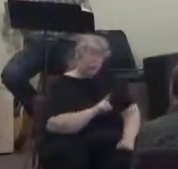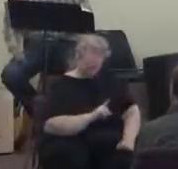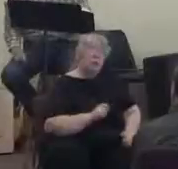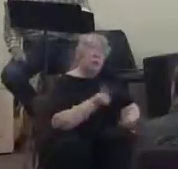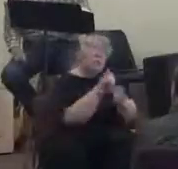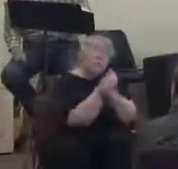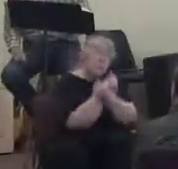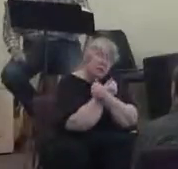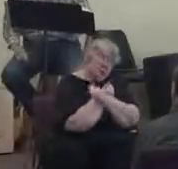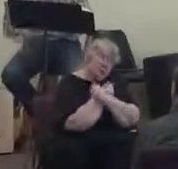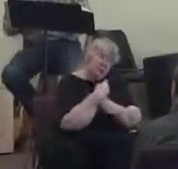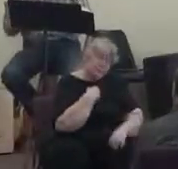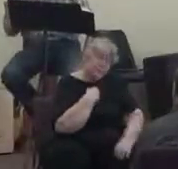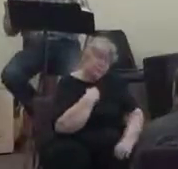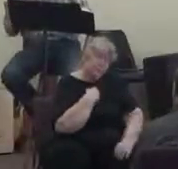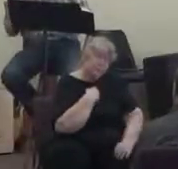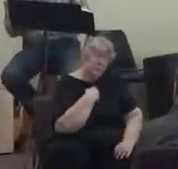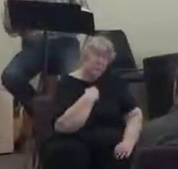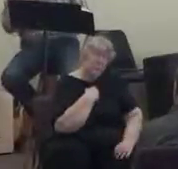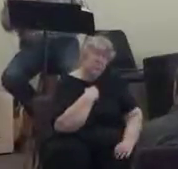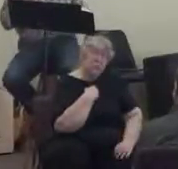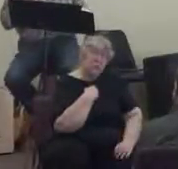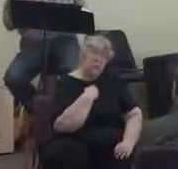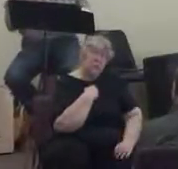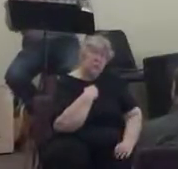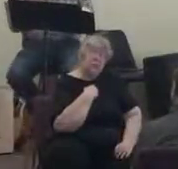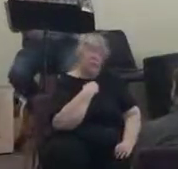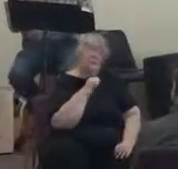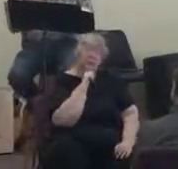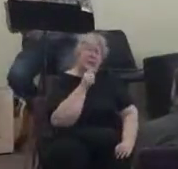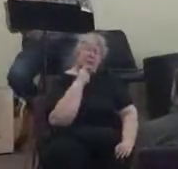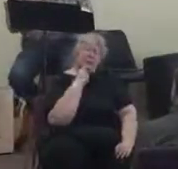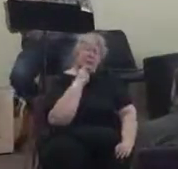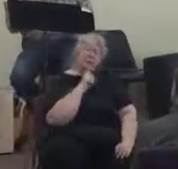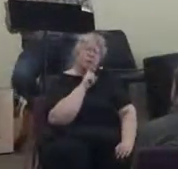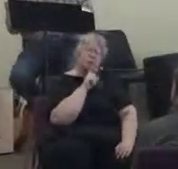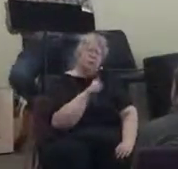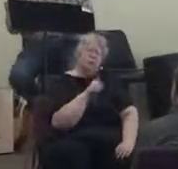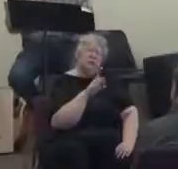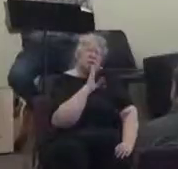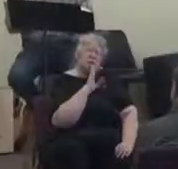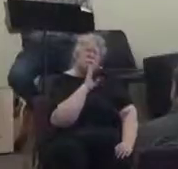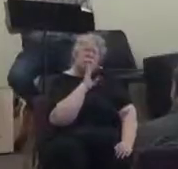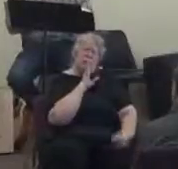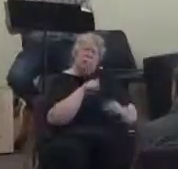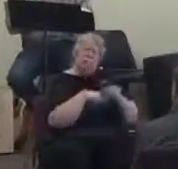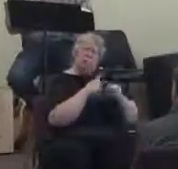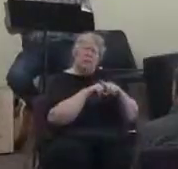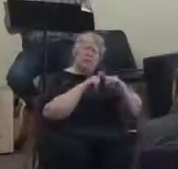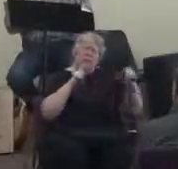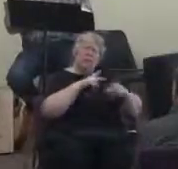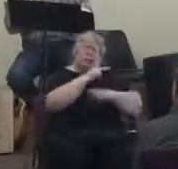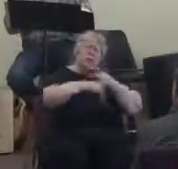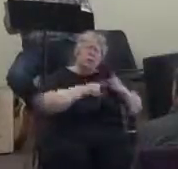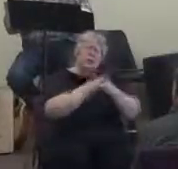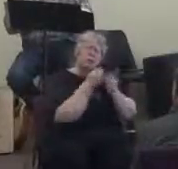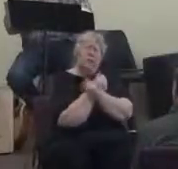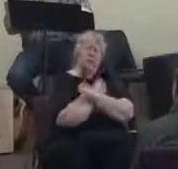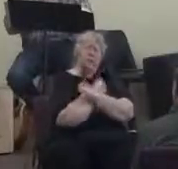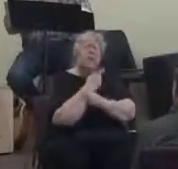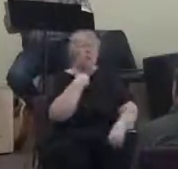me? He left the truly out there. He's talking about a different kind of love here. We call